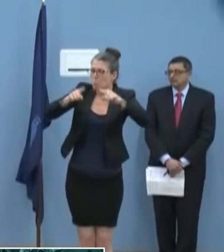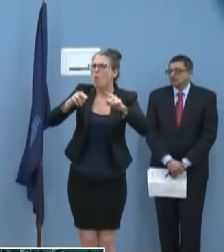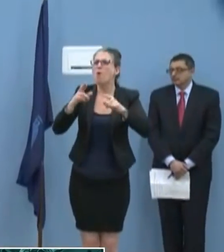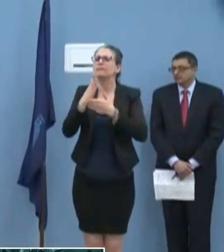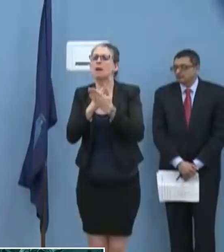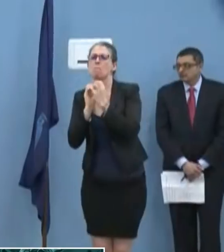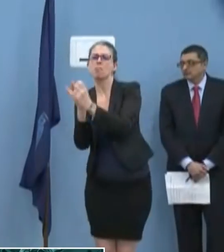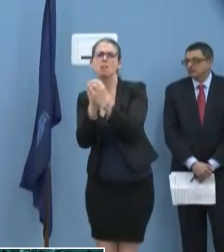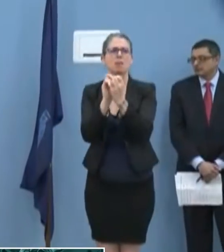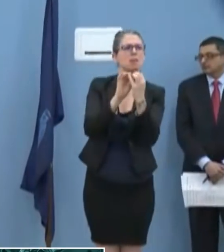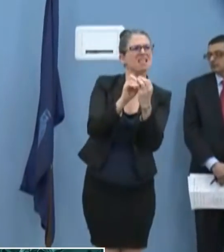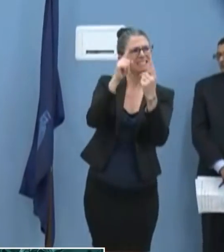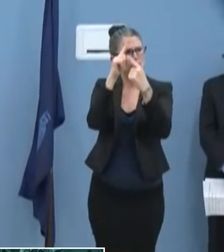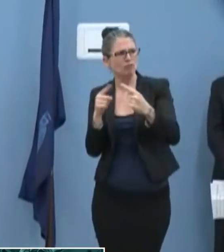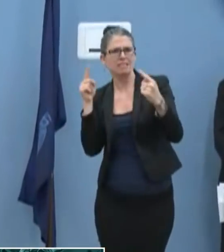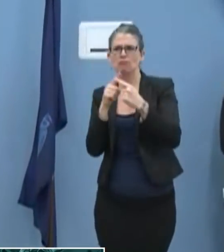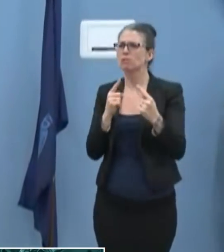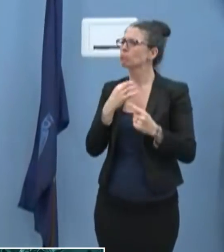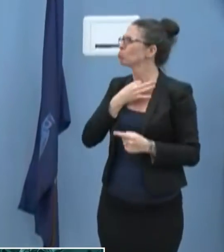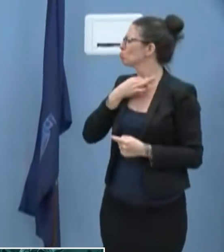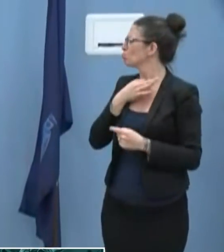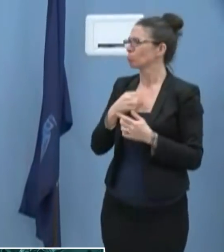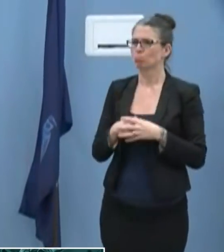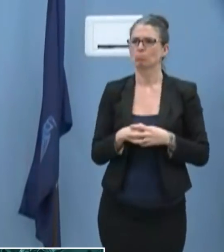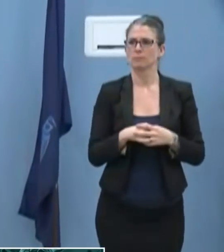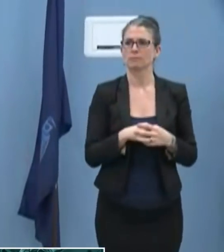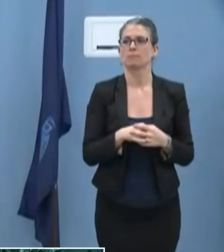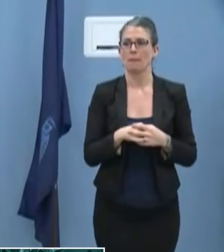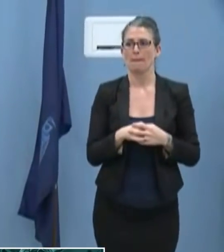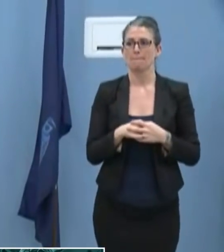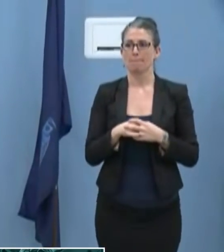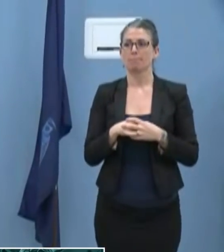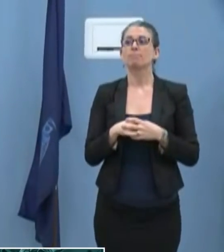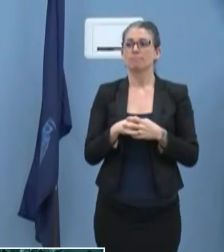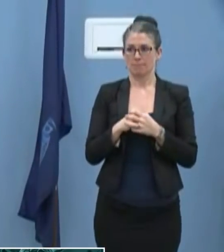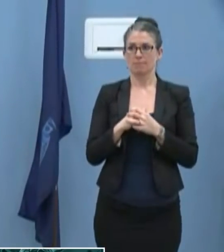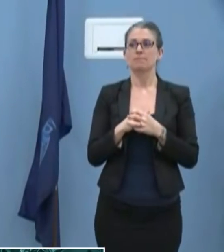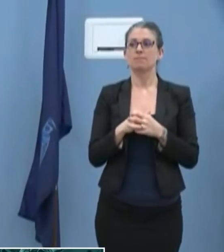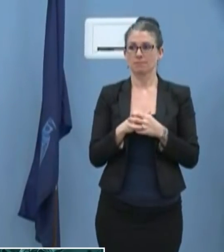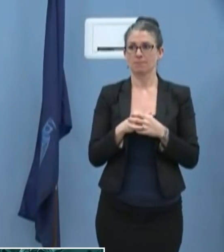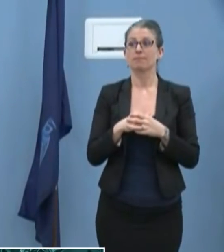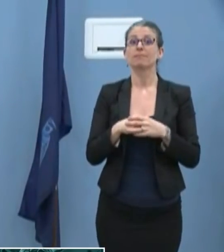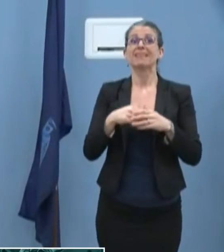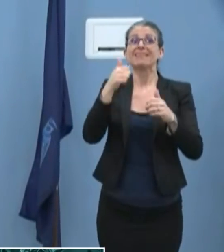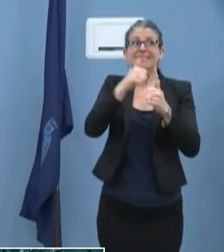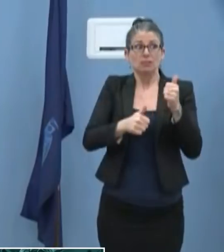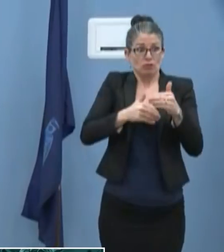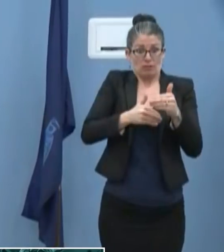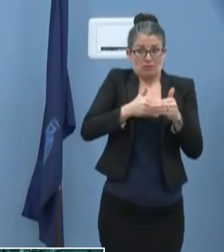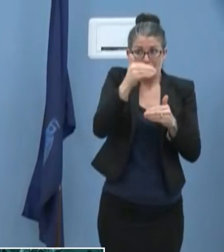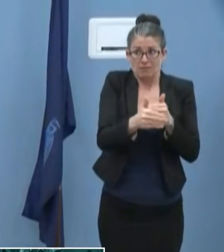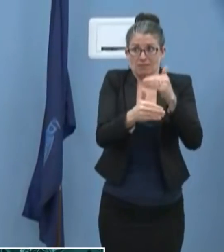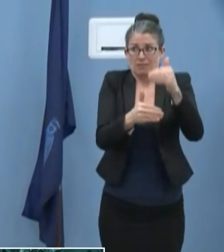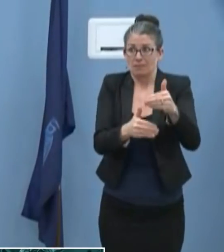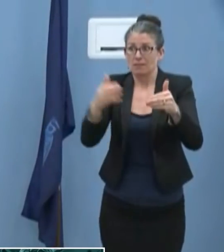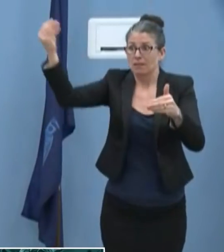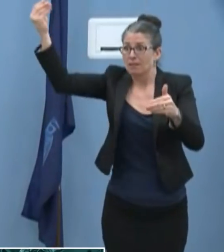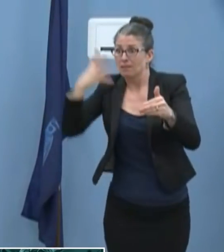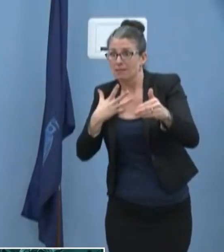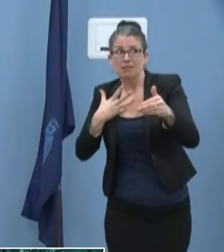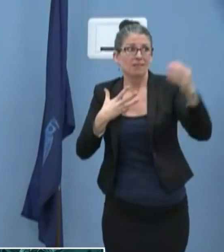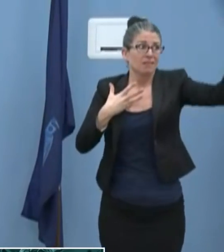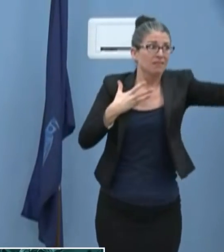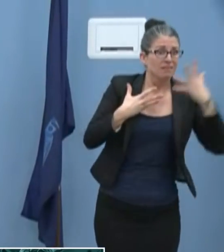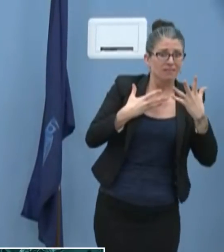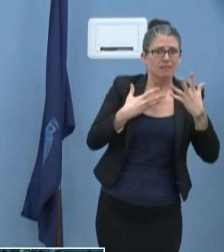Each one of these steps is difficult because you know there are ramifications for hard-working Maine businesses